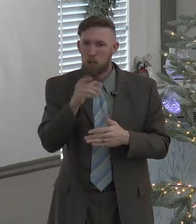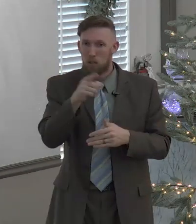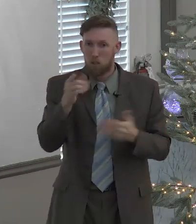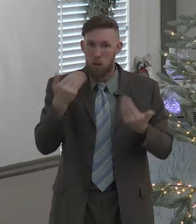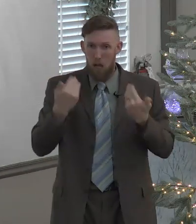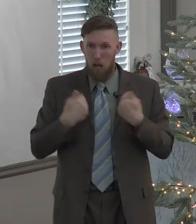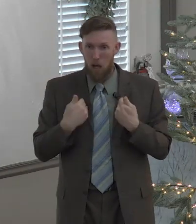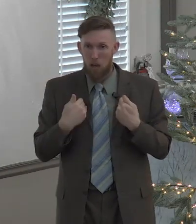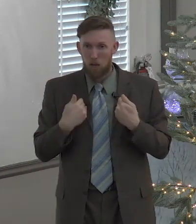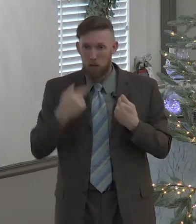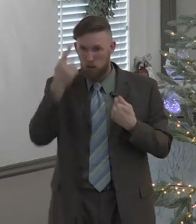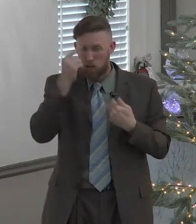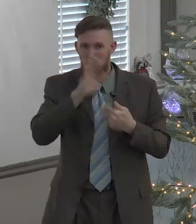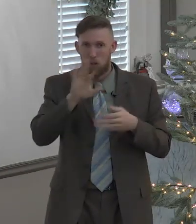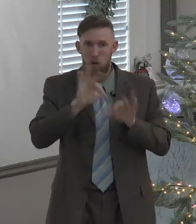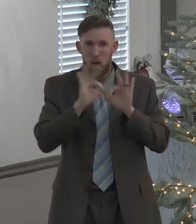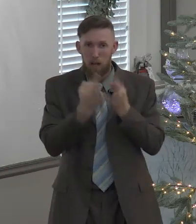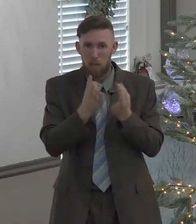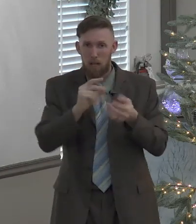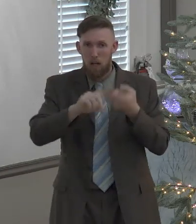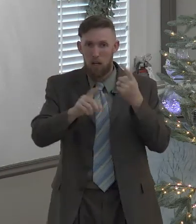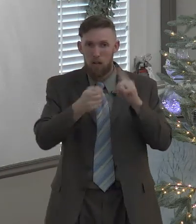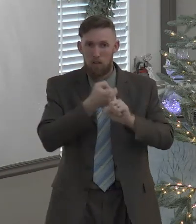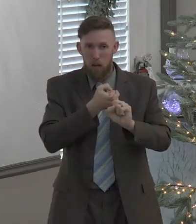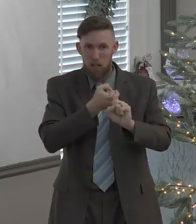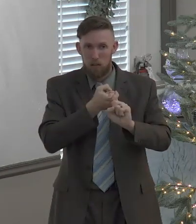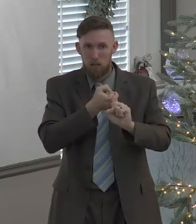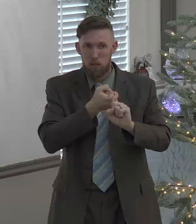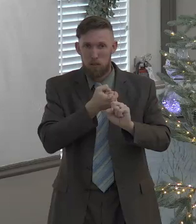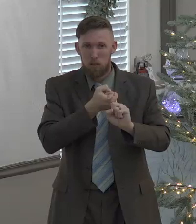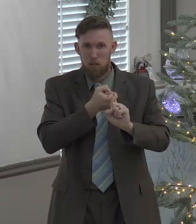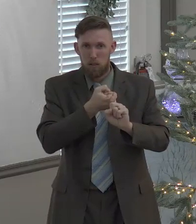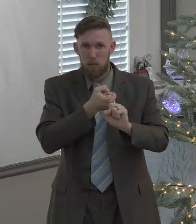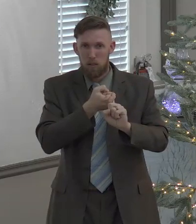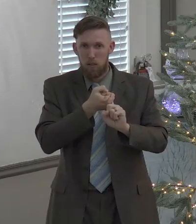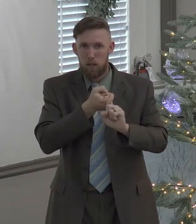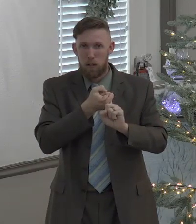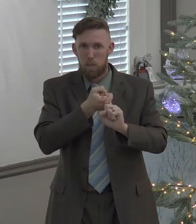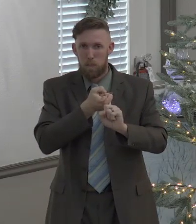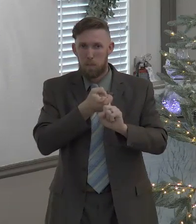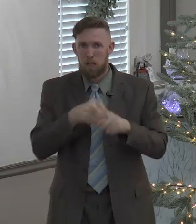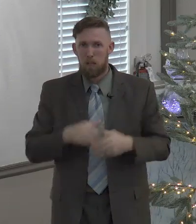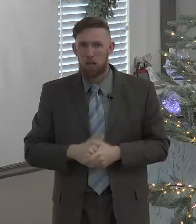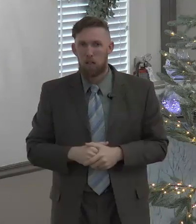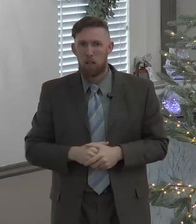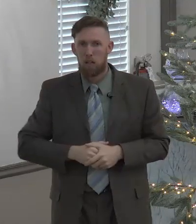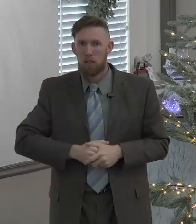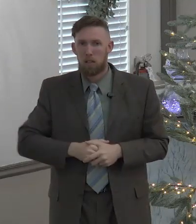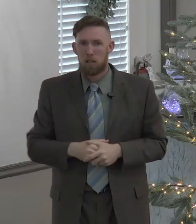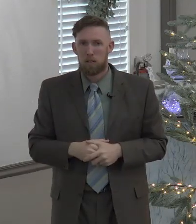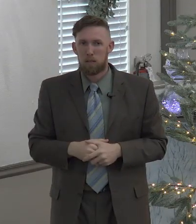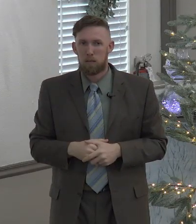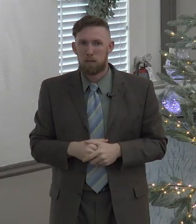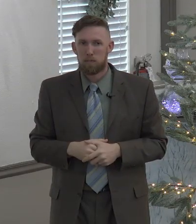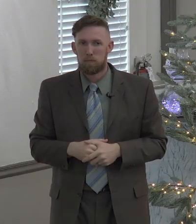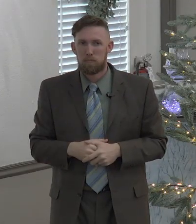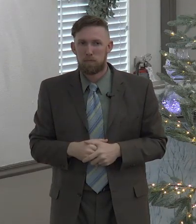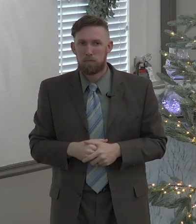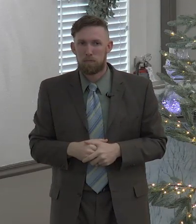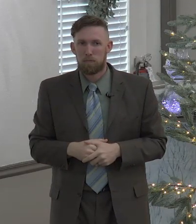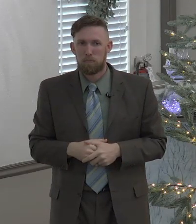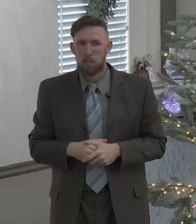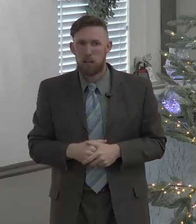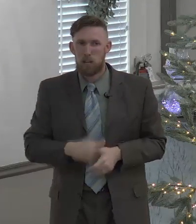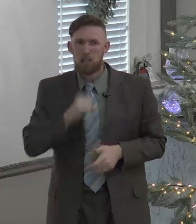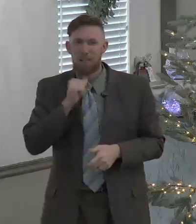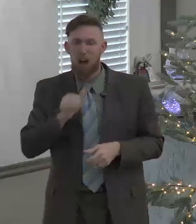brief? That the greatest witness that you'll ever have to your lost family and friends